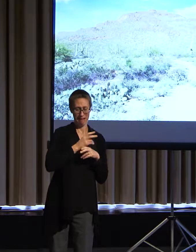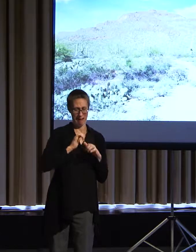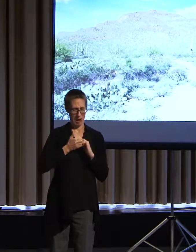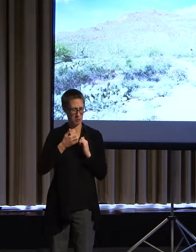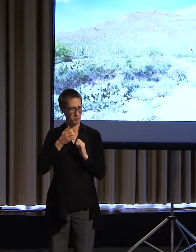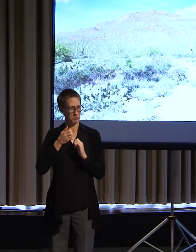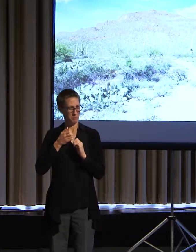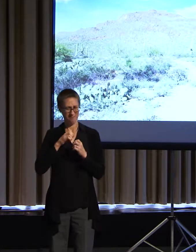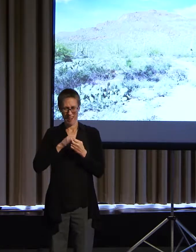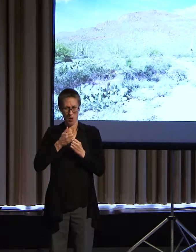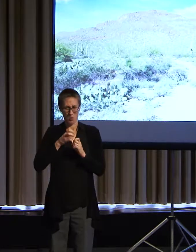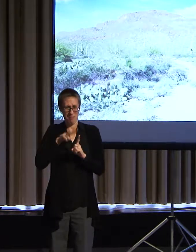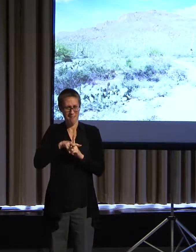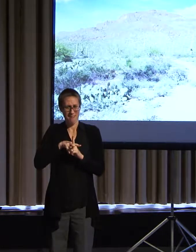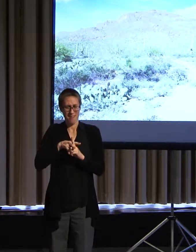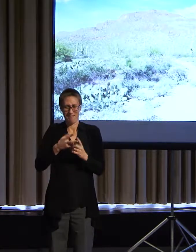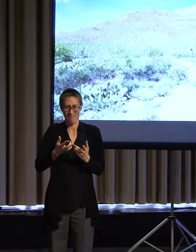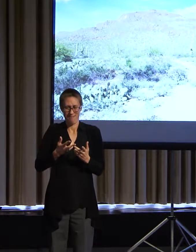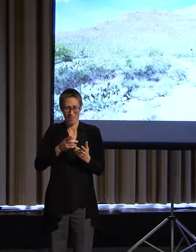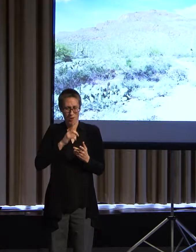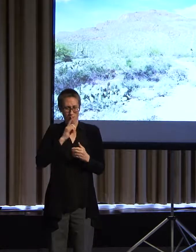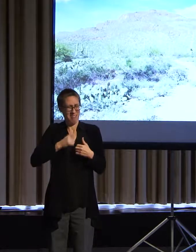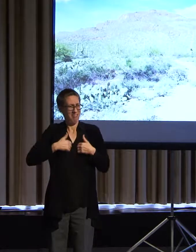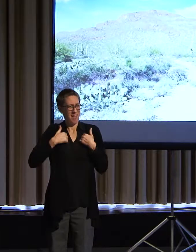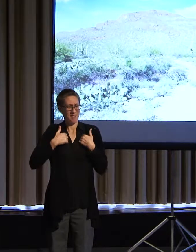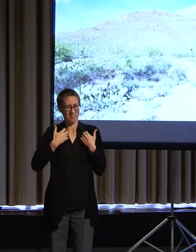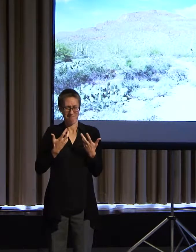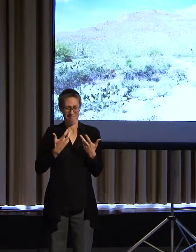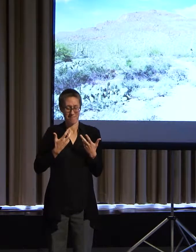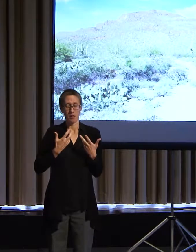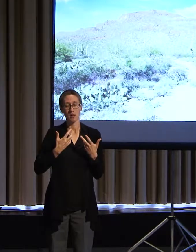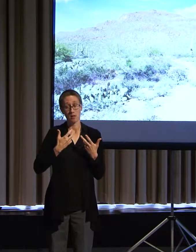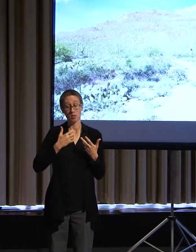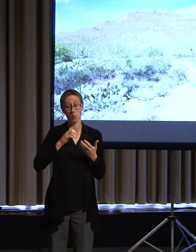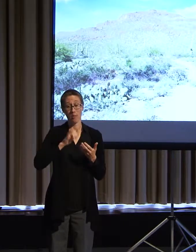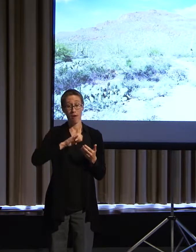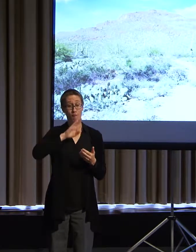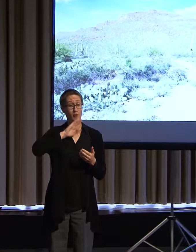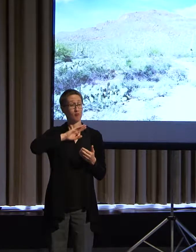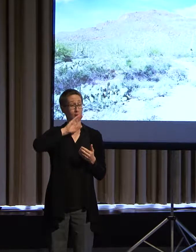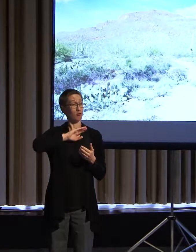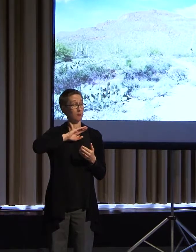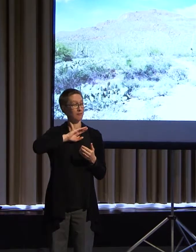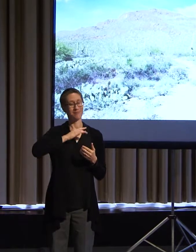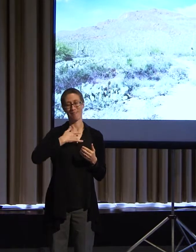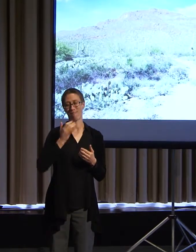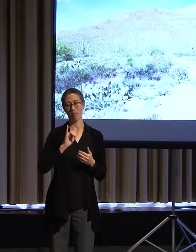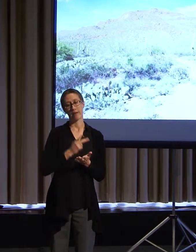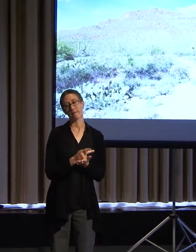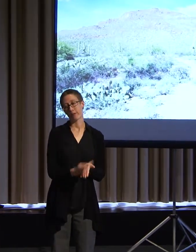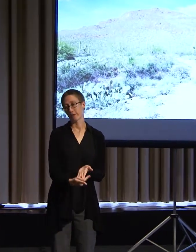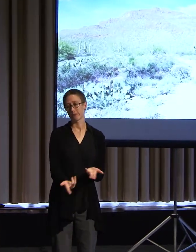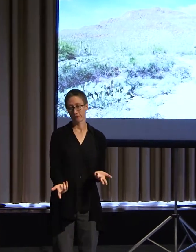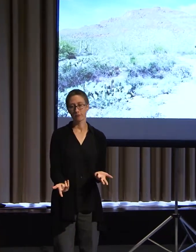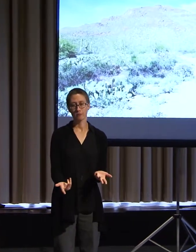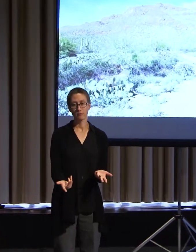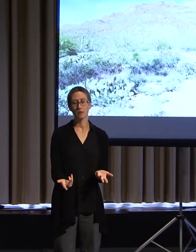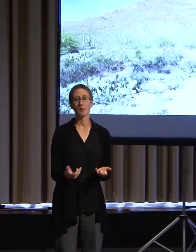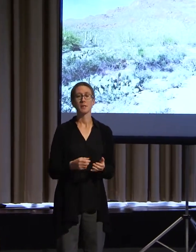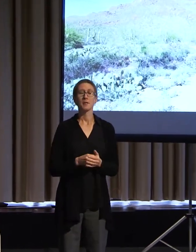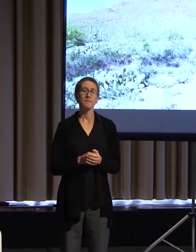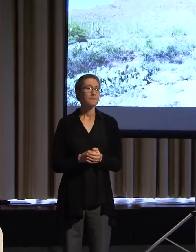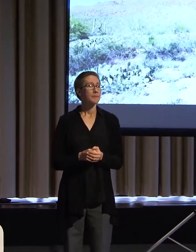life. And I internalized this frustration as failure. One of the hardest parts in seeking support was that none